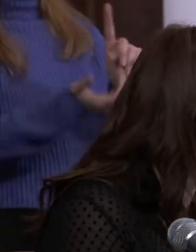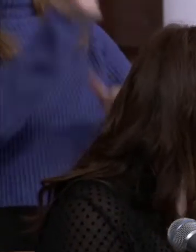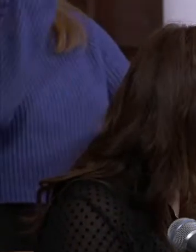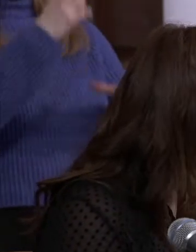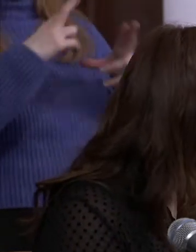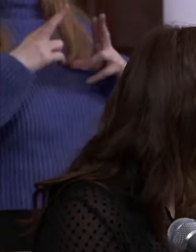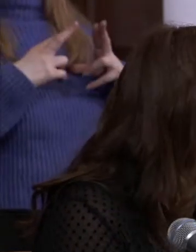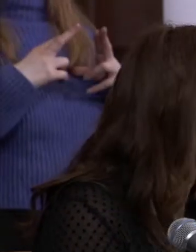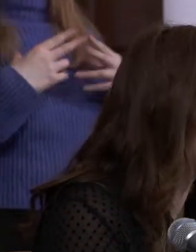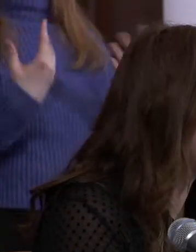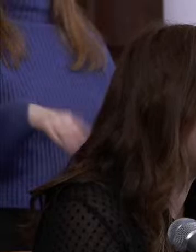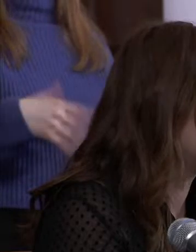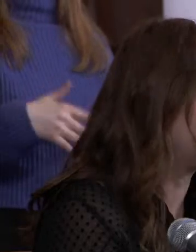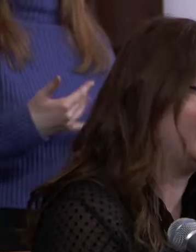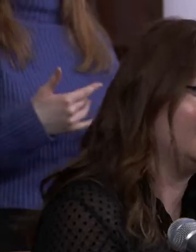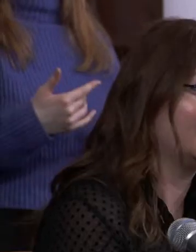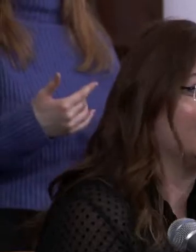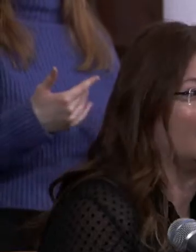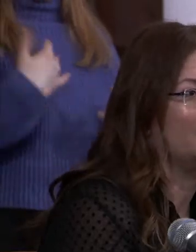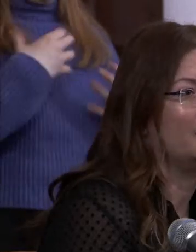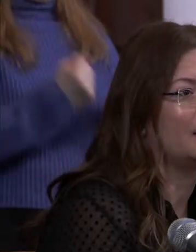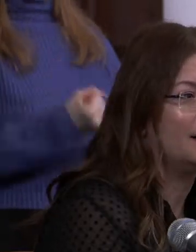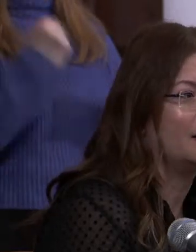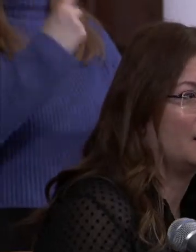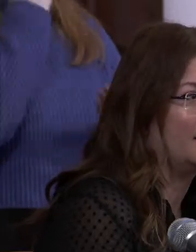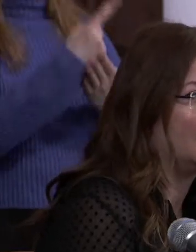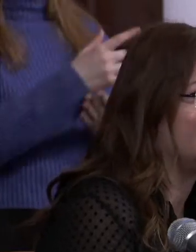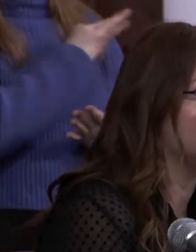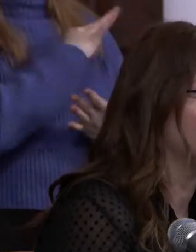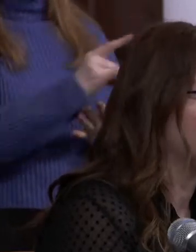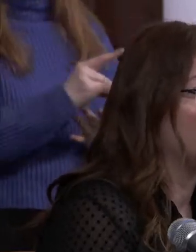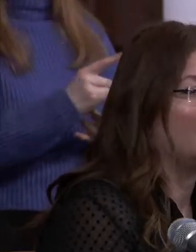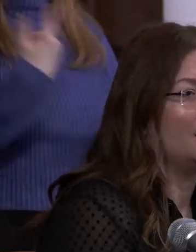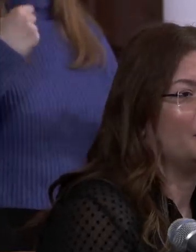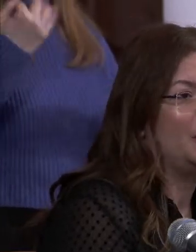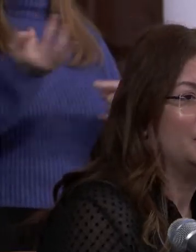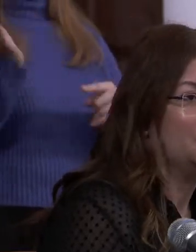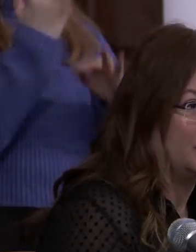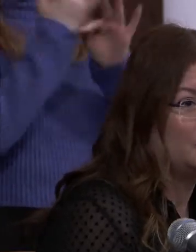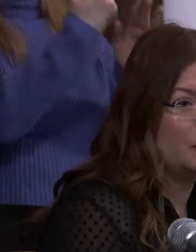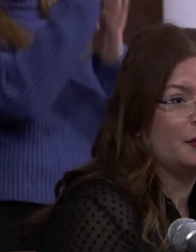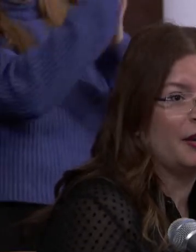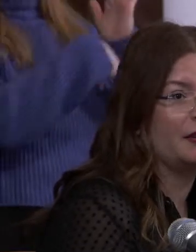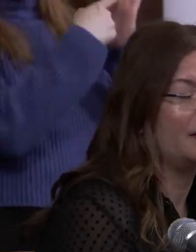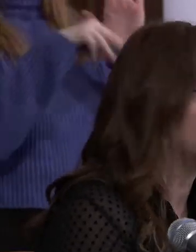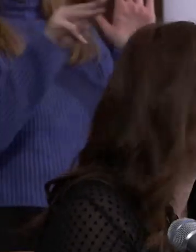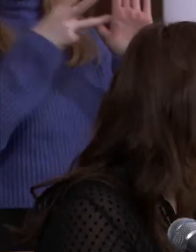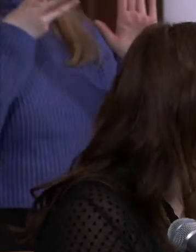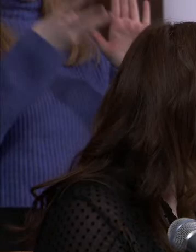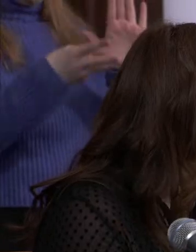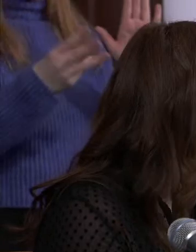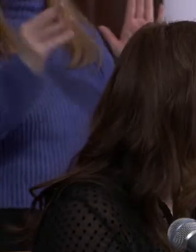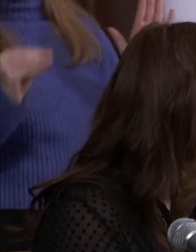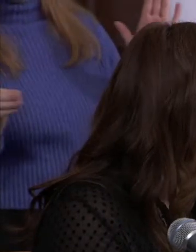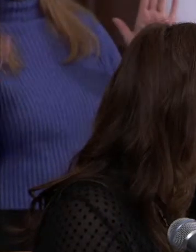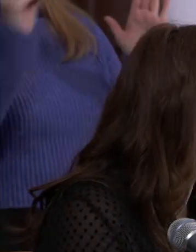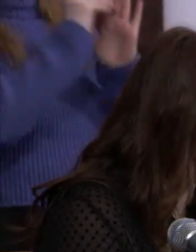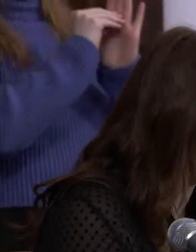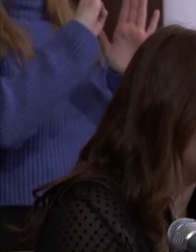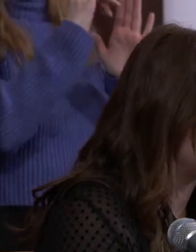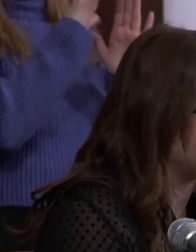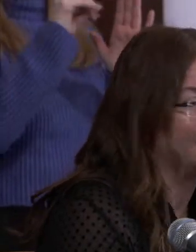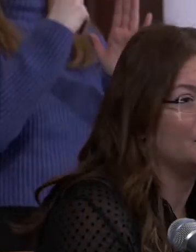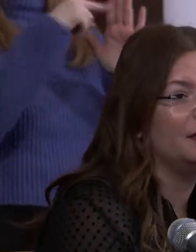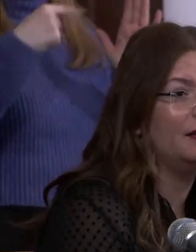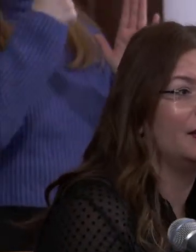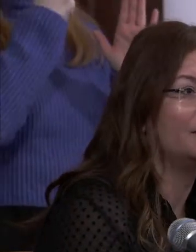achievement and of faith that with clear guidelines, people will put biodiversity first and will